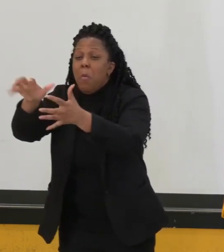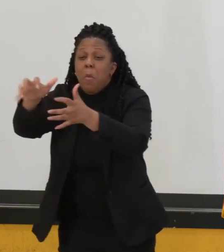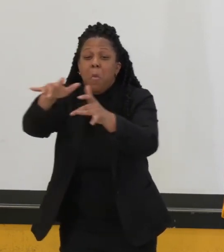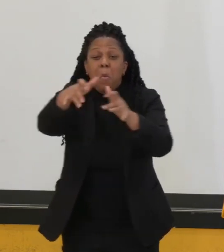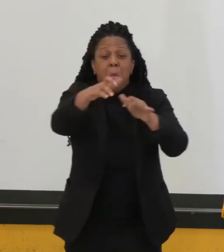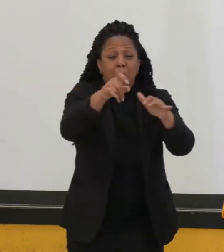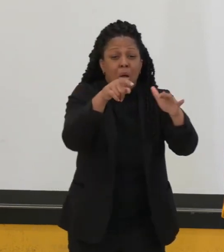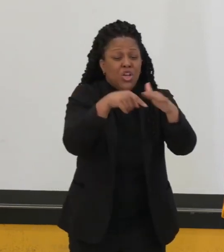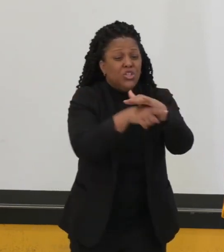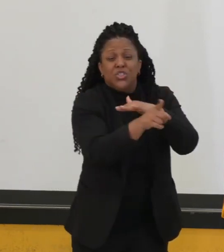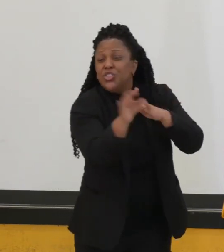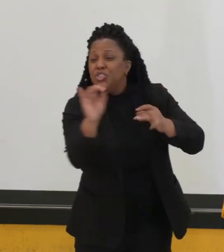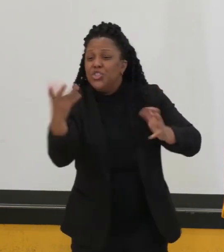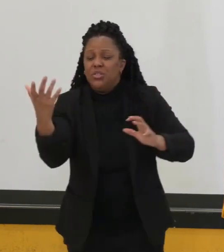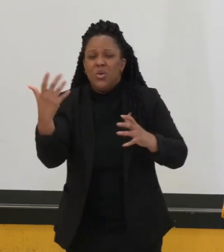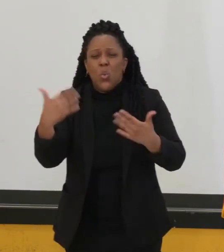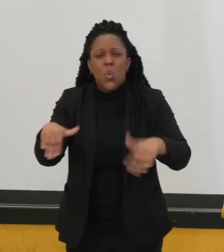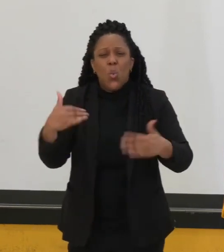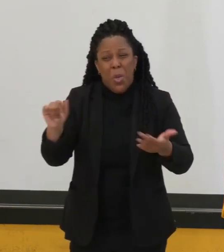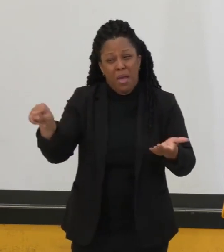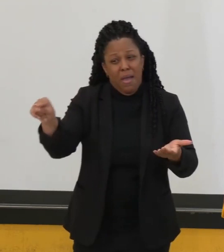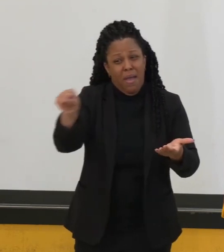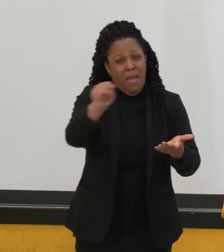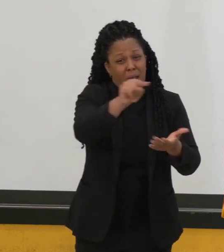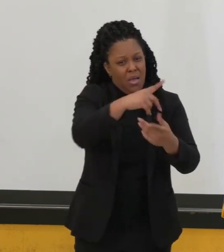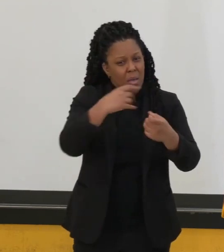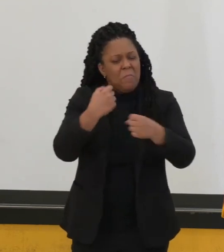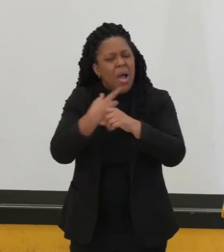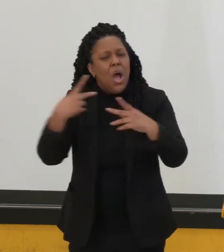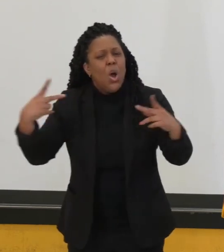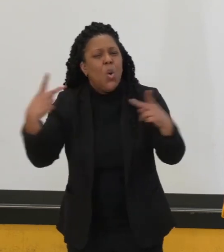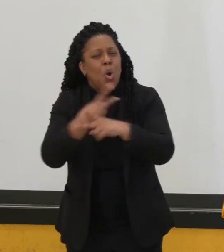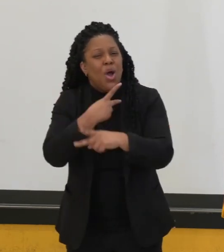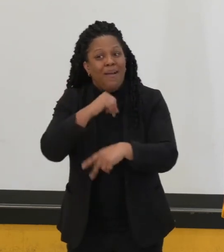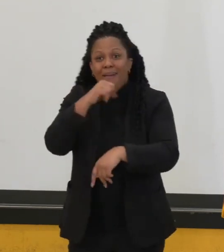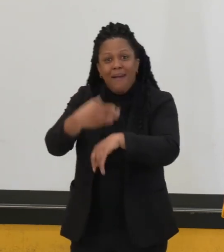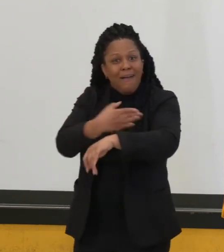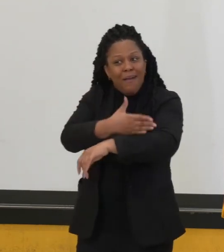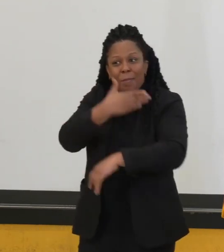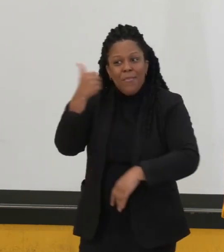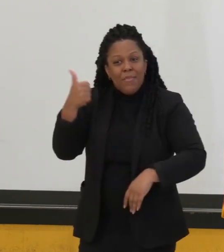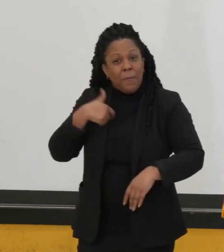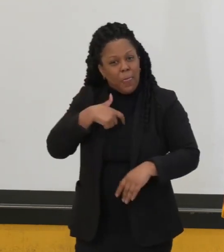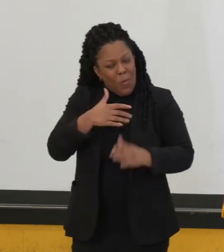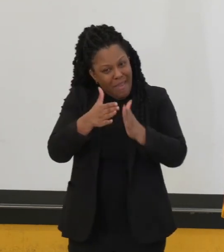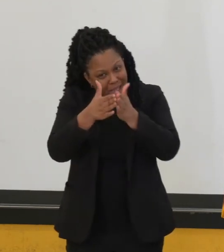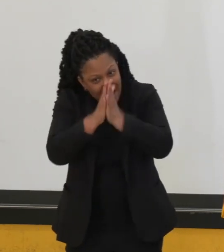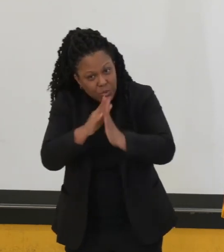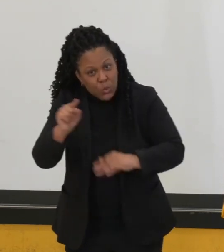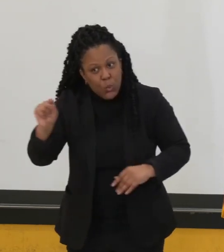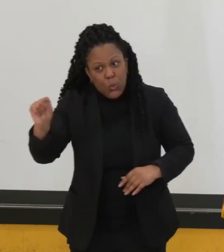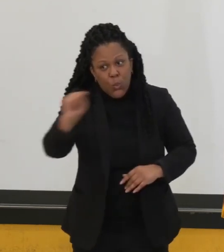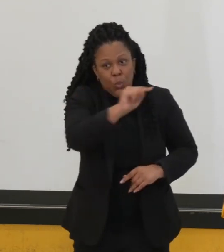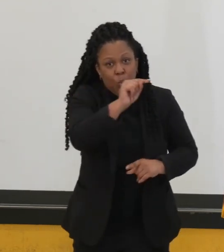So we're asking people to move forward with a sense of peace. We're asking folks to move forward